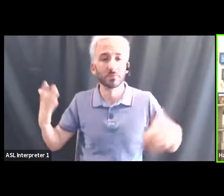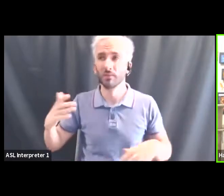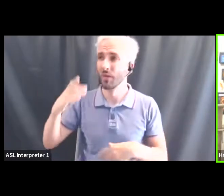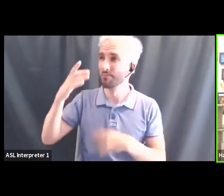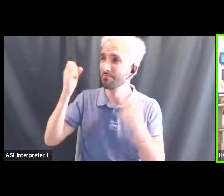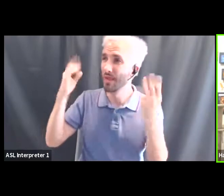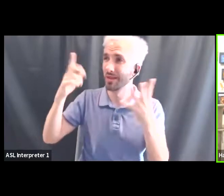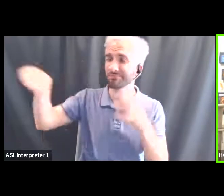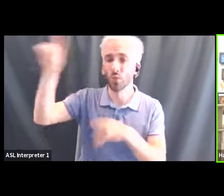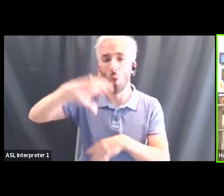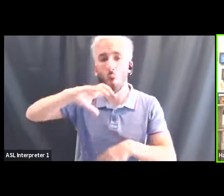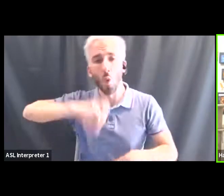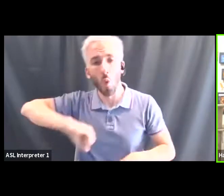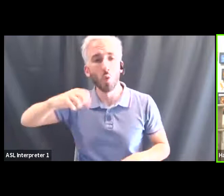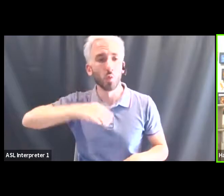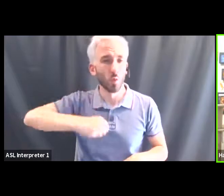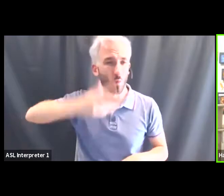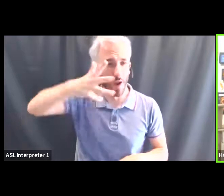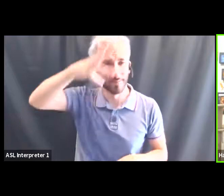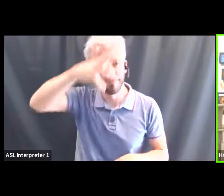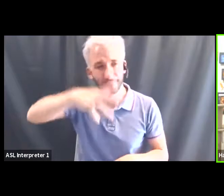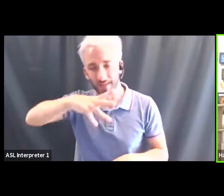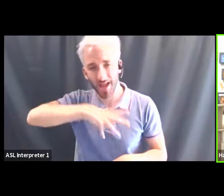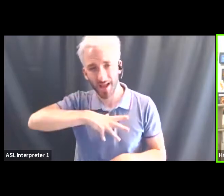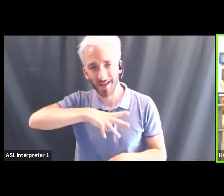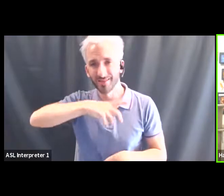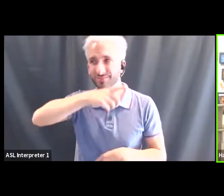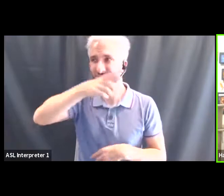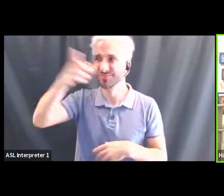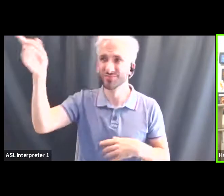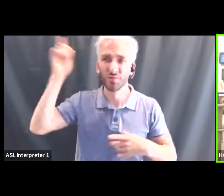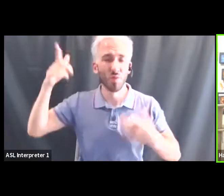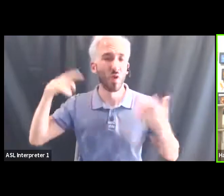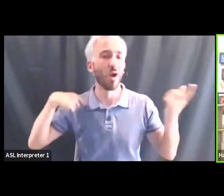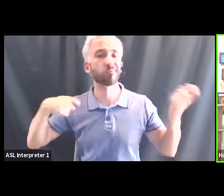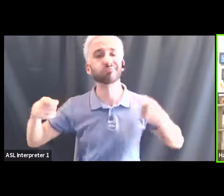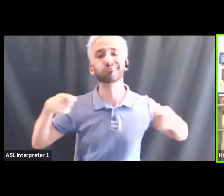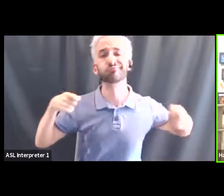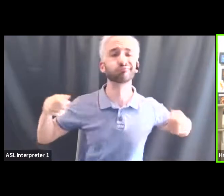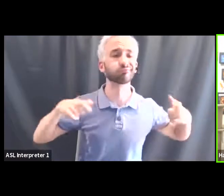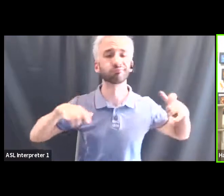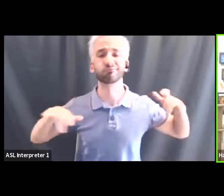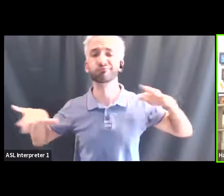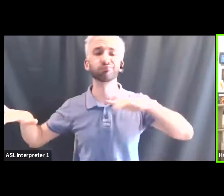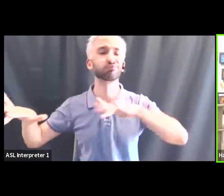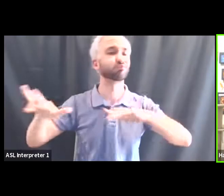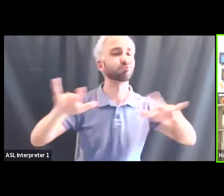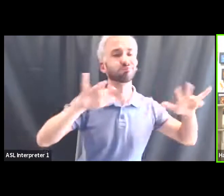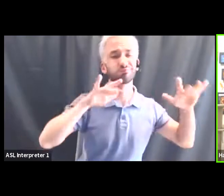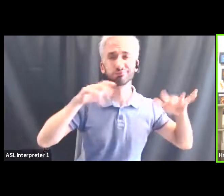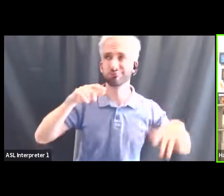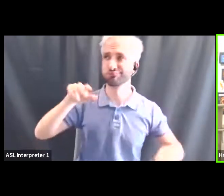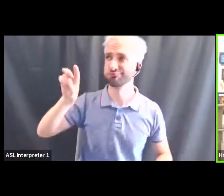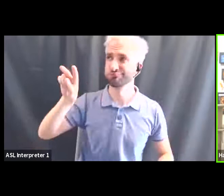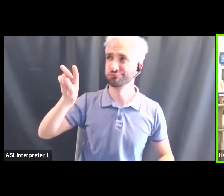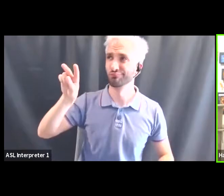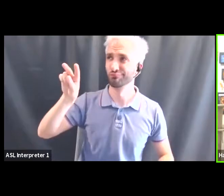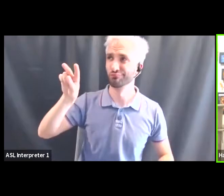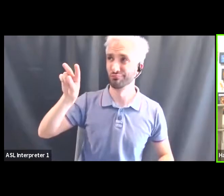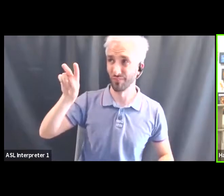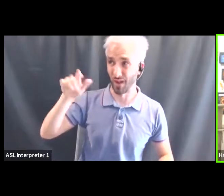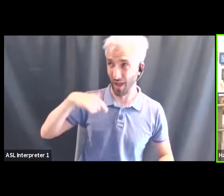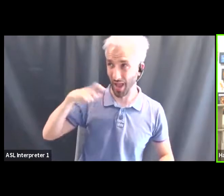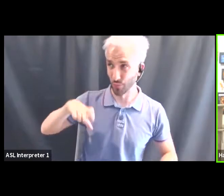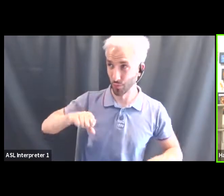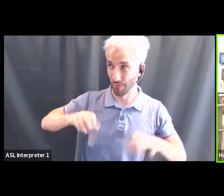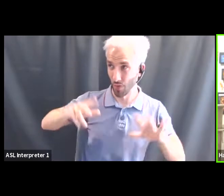men beginning to resemble the Crypt Keeper and Jeff wannabe Lex Luthor Bezos, be the reasons I give up.